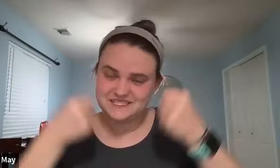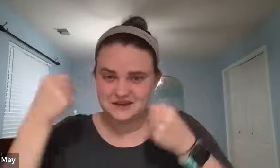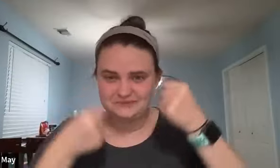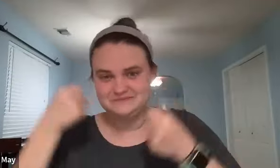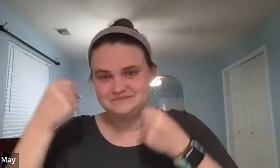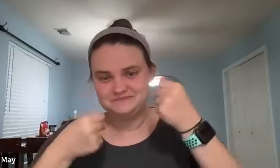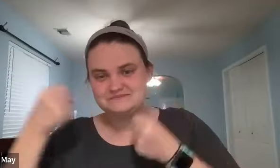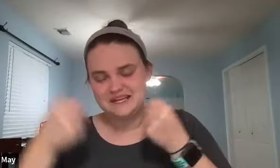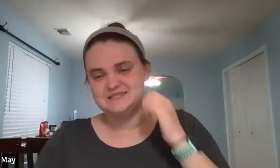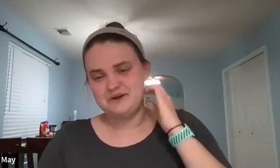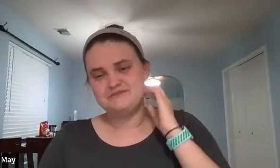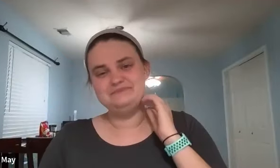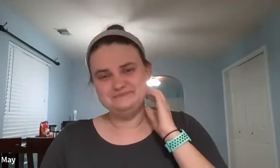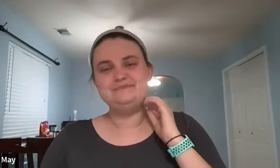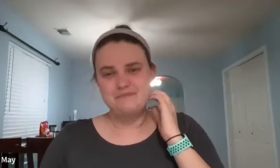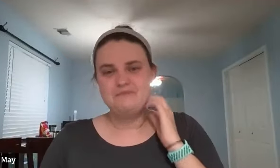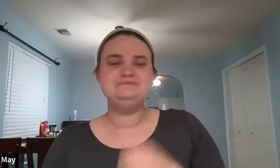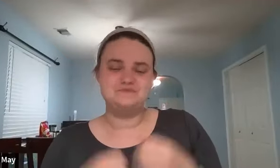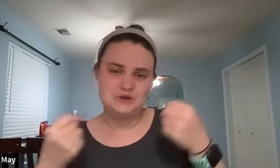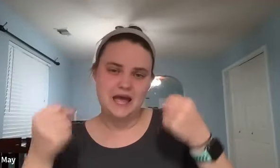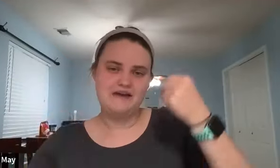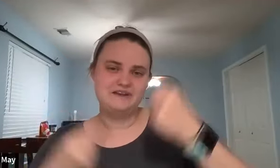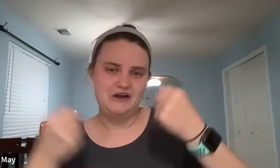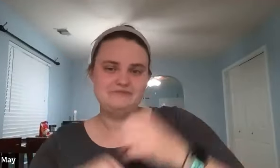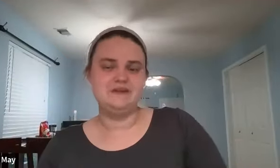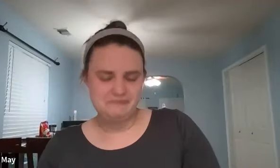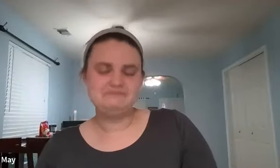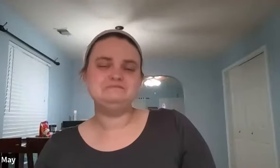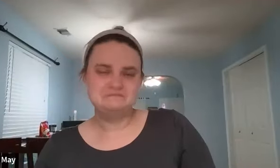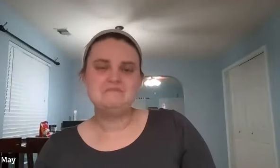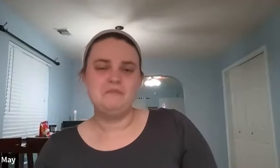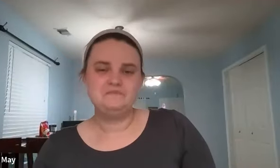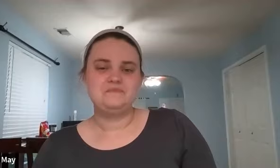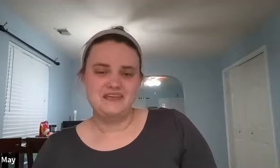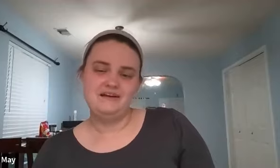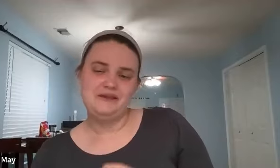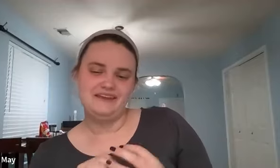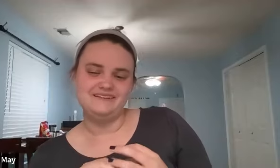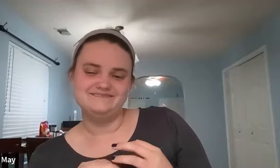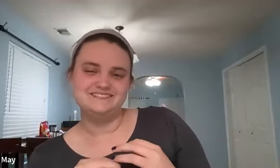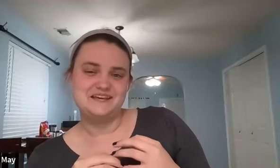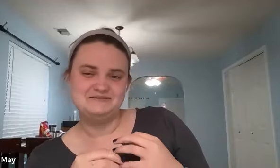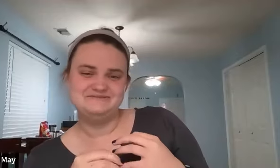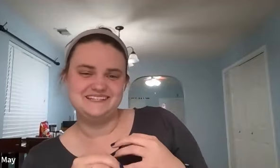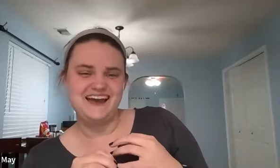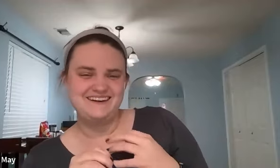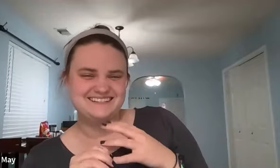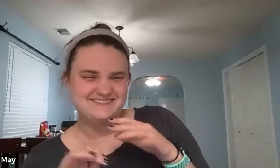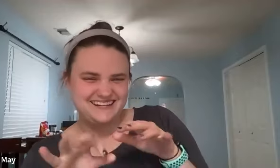So it's both. Drive, car. Yep. Oh yeah. So, but yeah, I always love when I